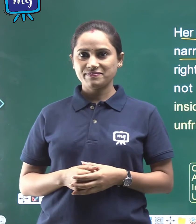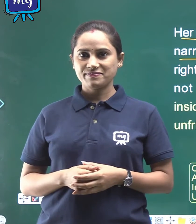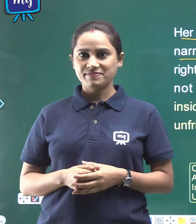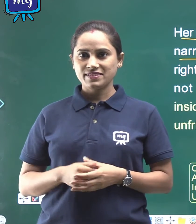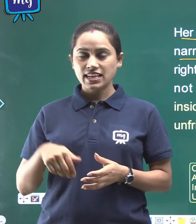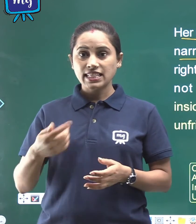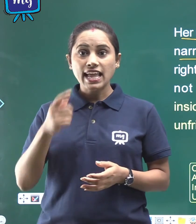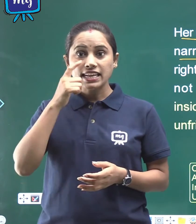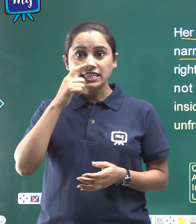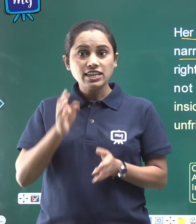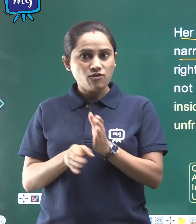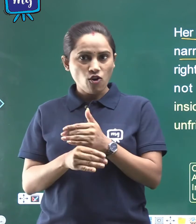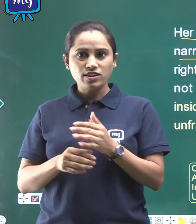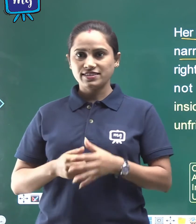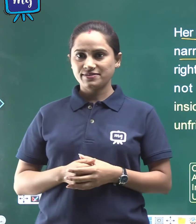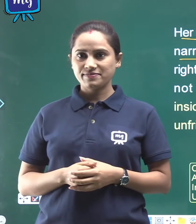that she was